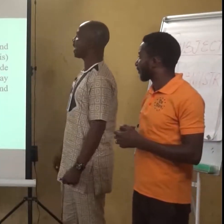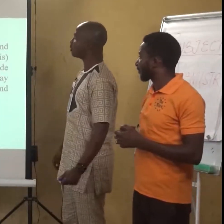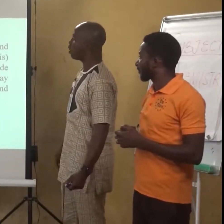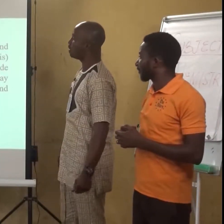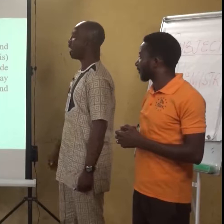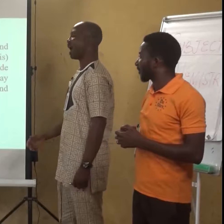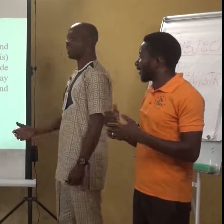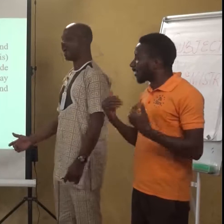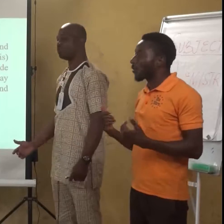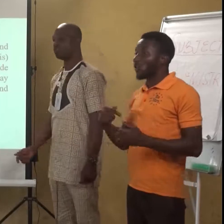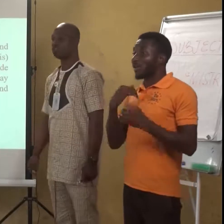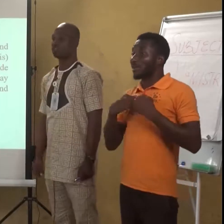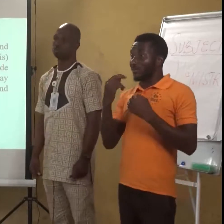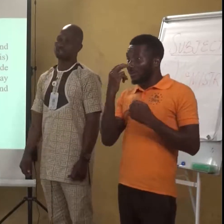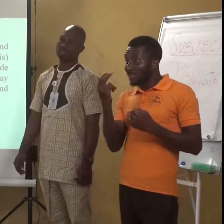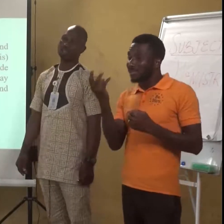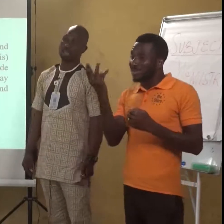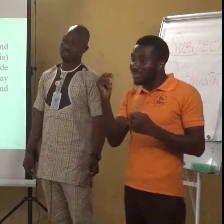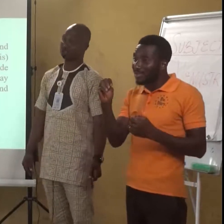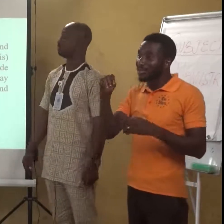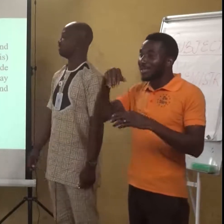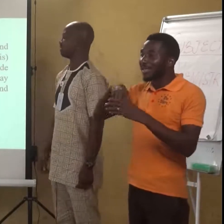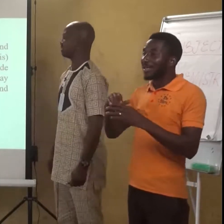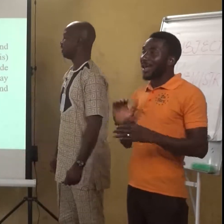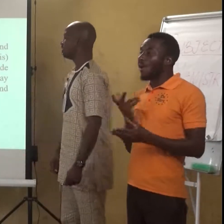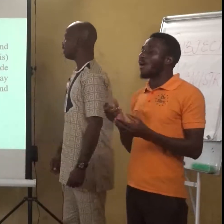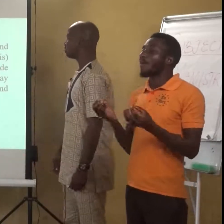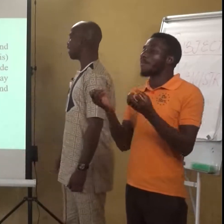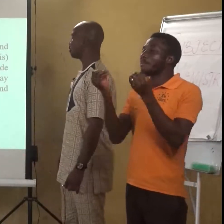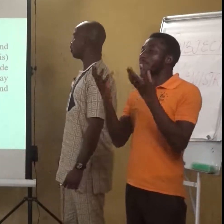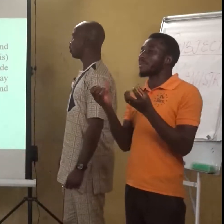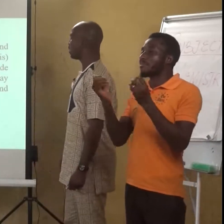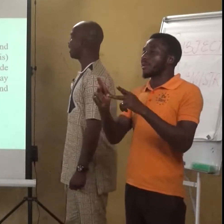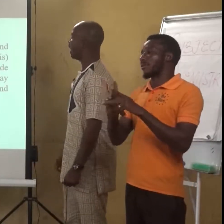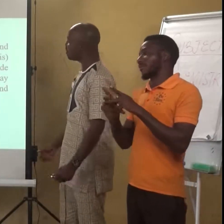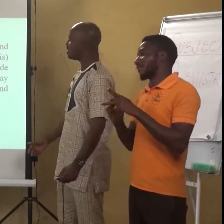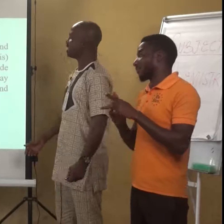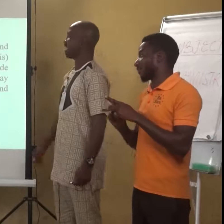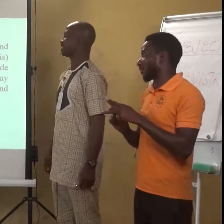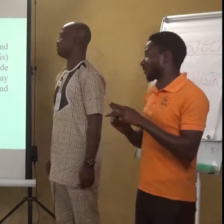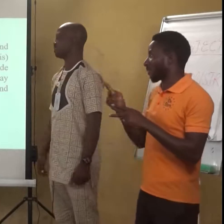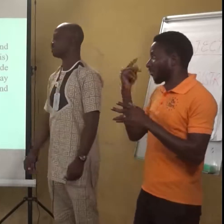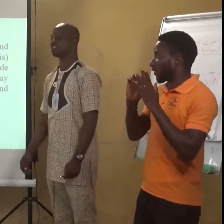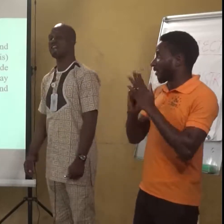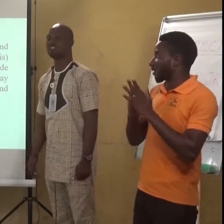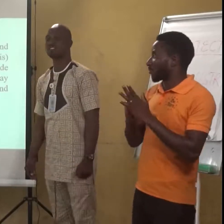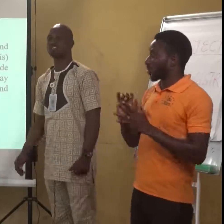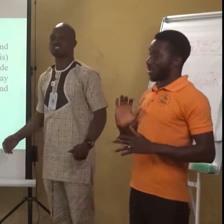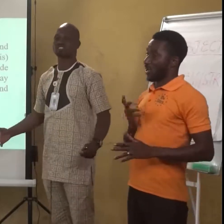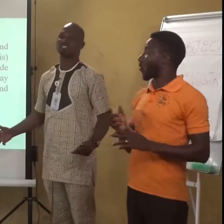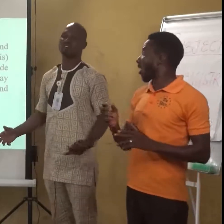our cathode and anode during electrolysis. Redox reaction occur in an everyday activity such